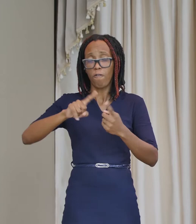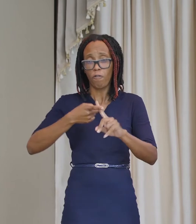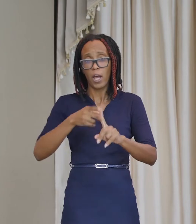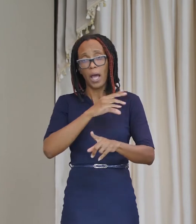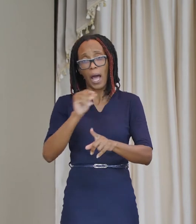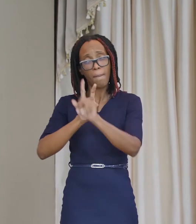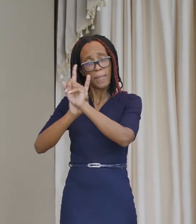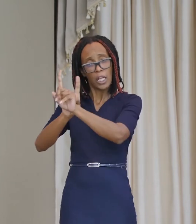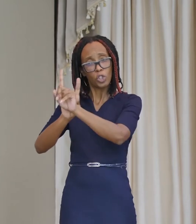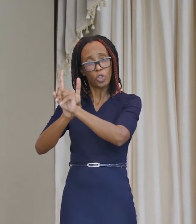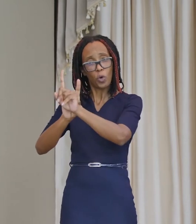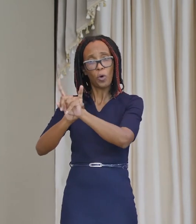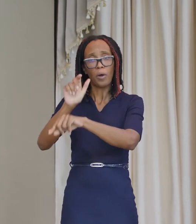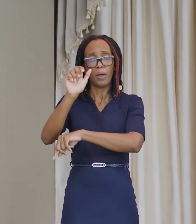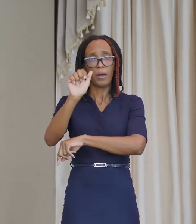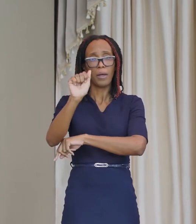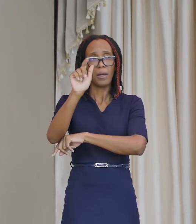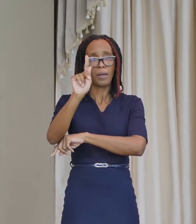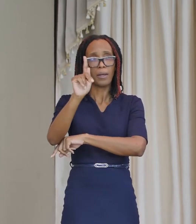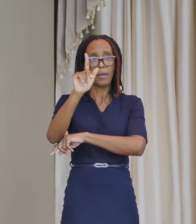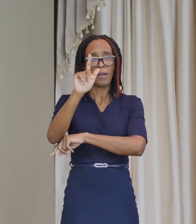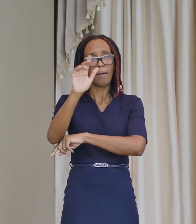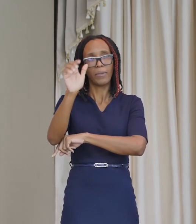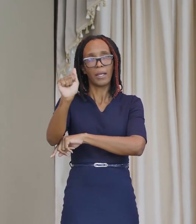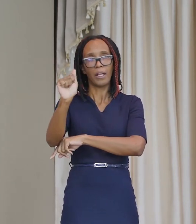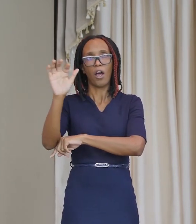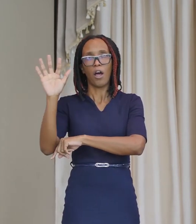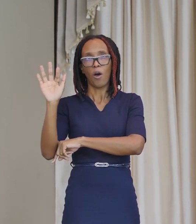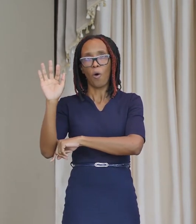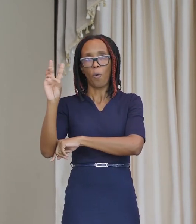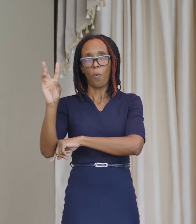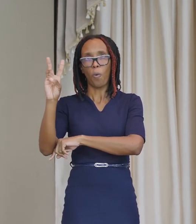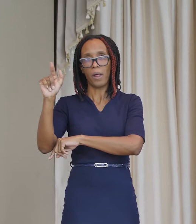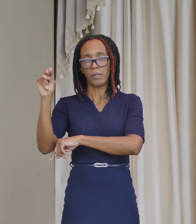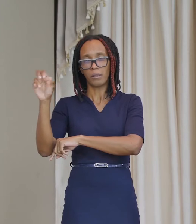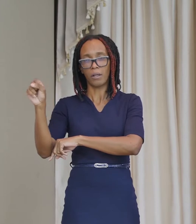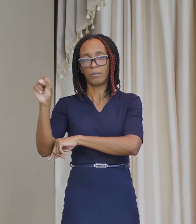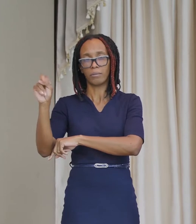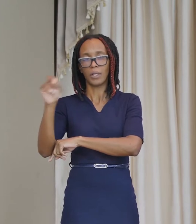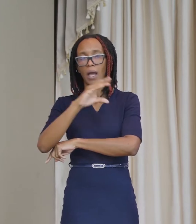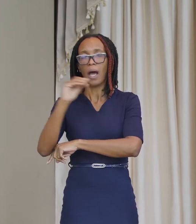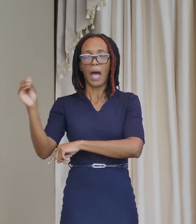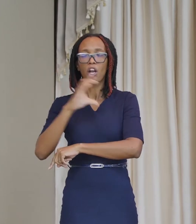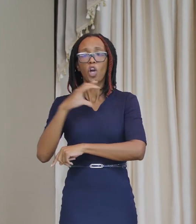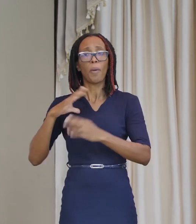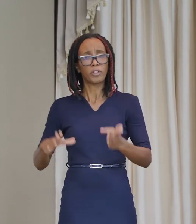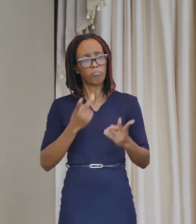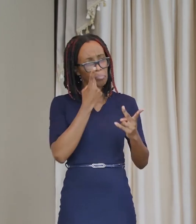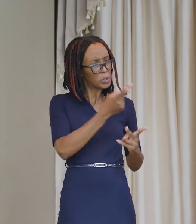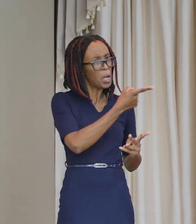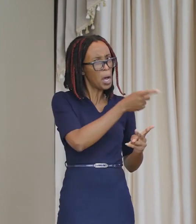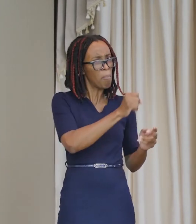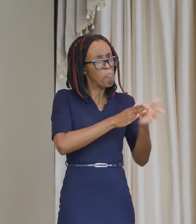and mentor, Akela Francisca Wilson, Headquarters Commissioner and Honorary Commissioner, who recognized the spark